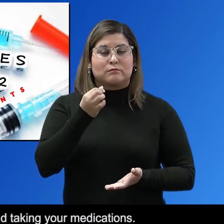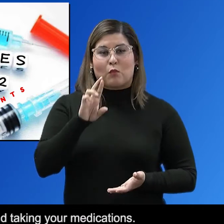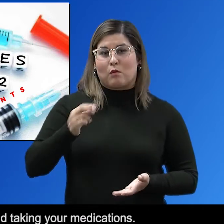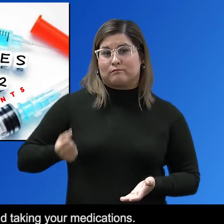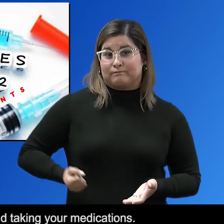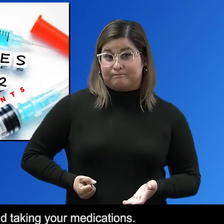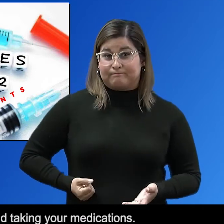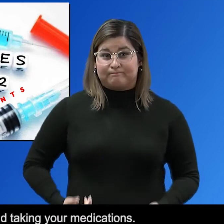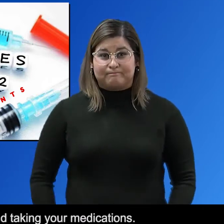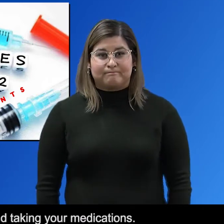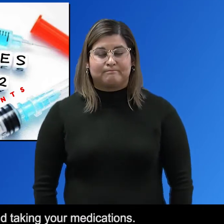medication.